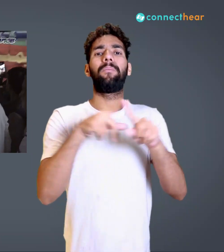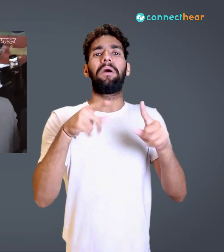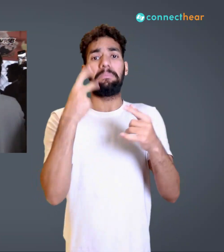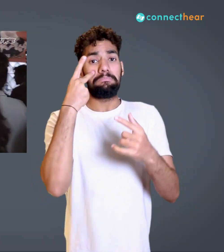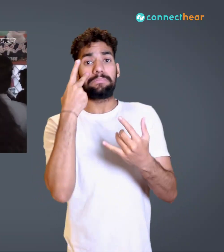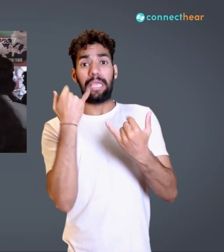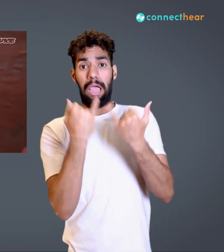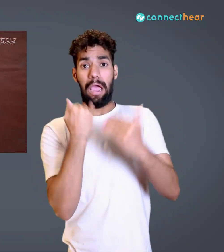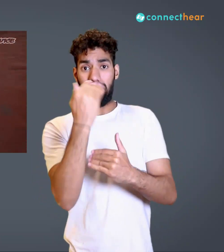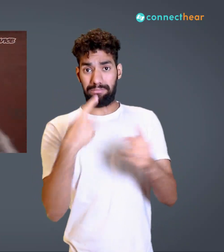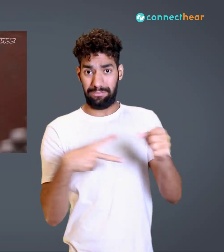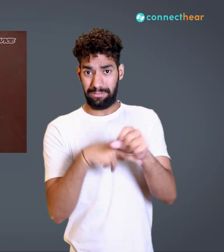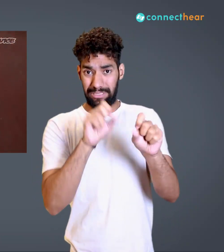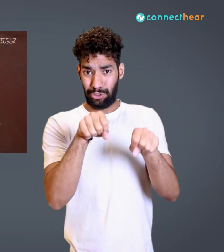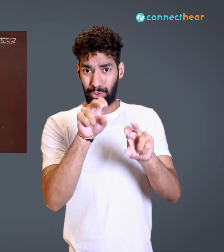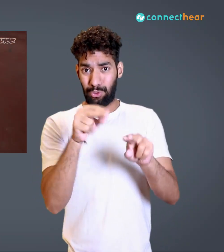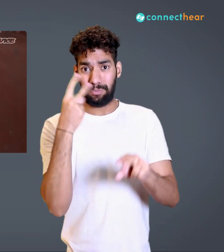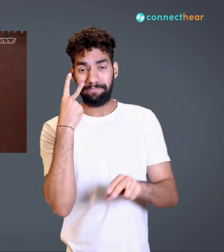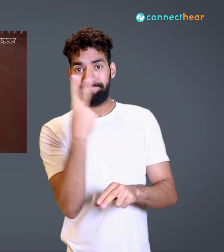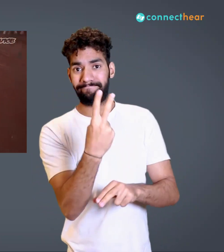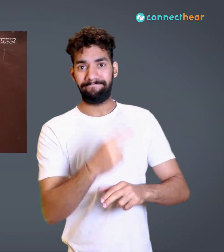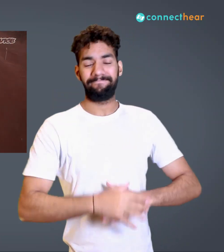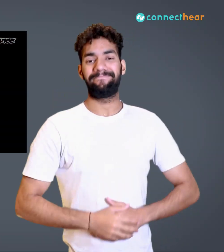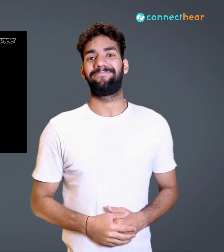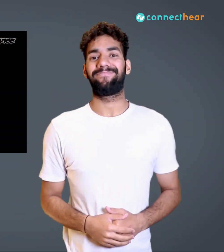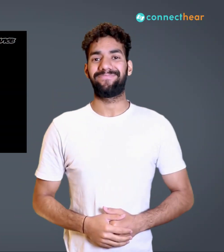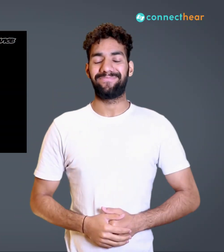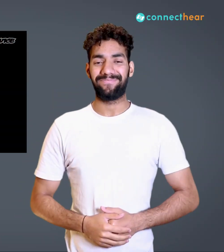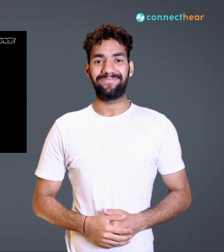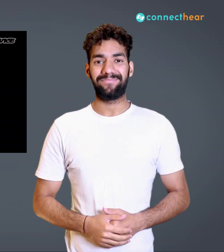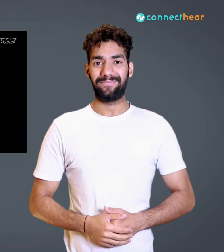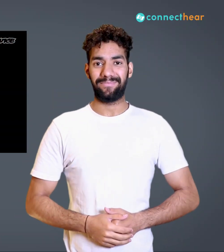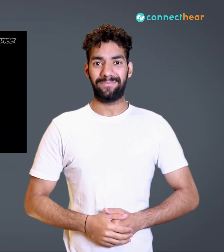house, and we're heading right into the belly of the beast to meet the man himself.